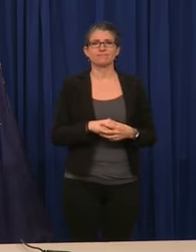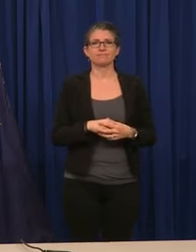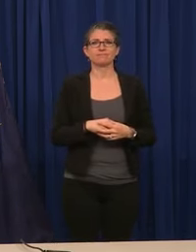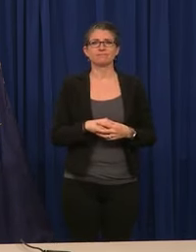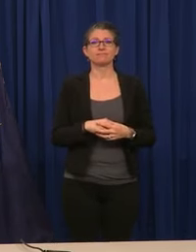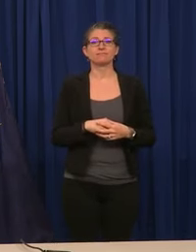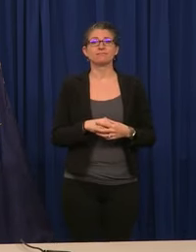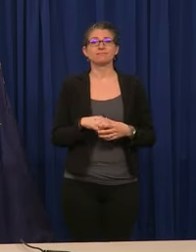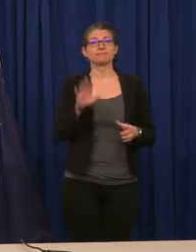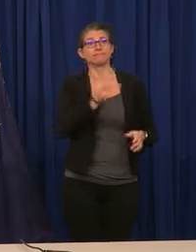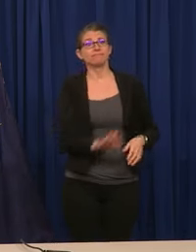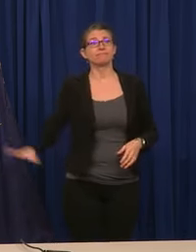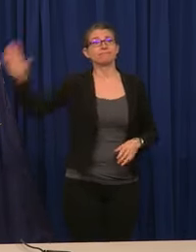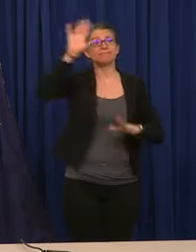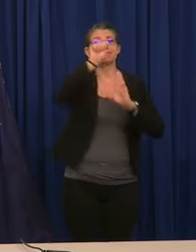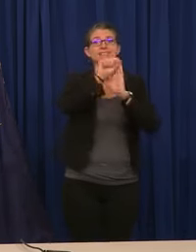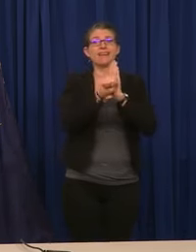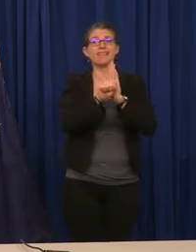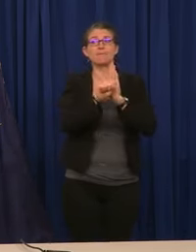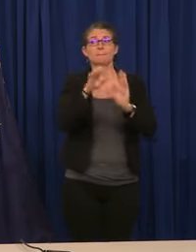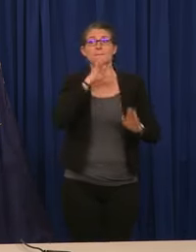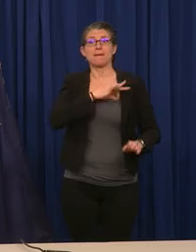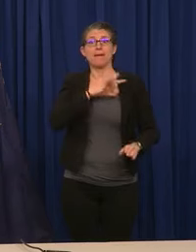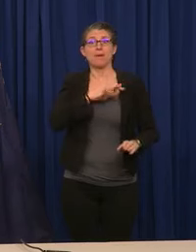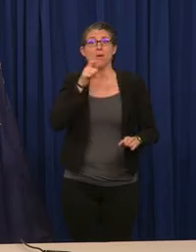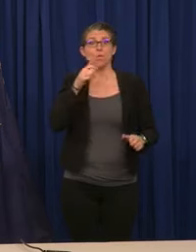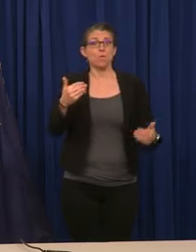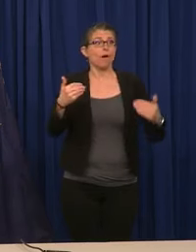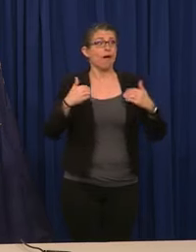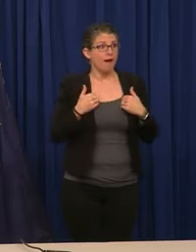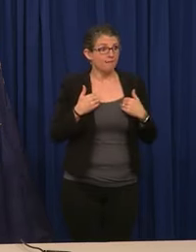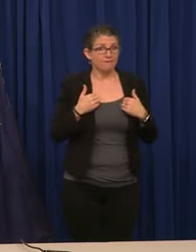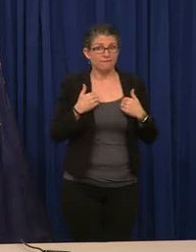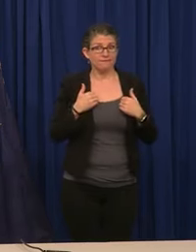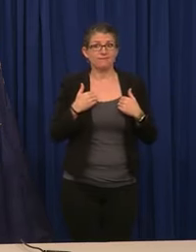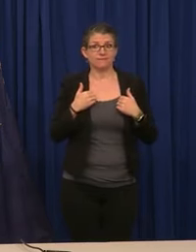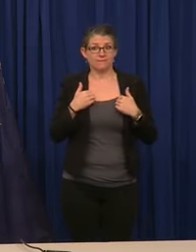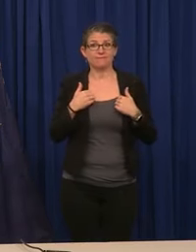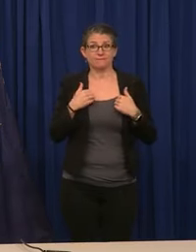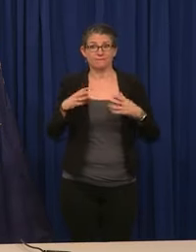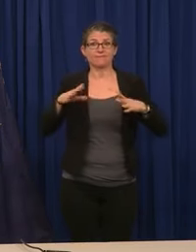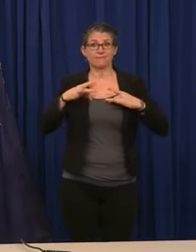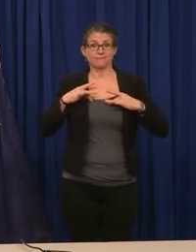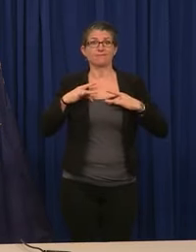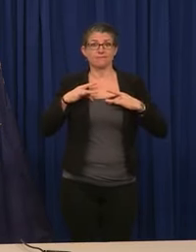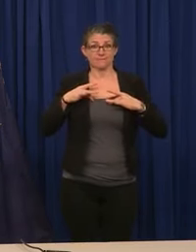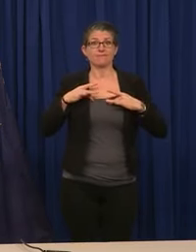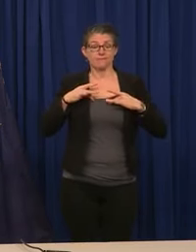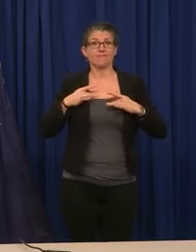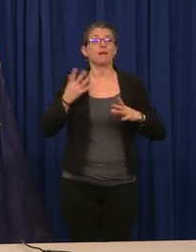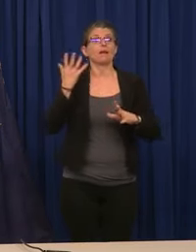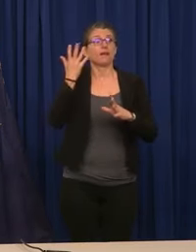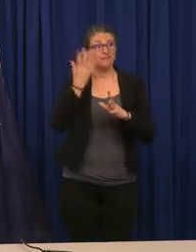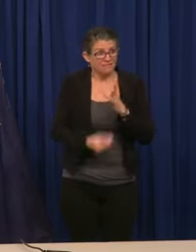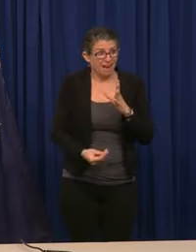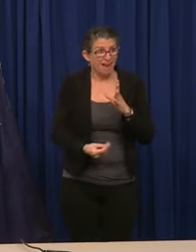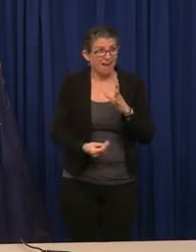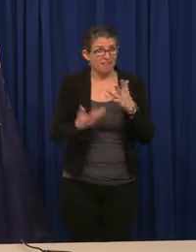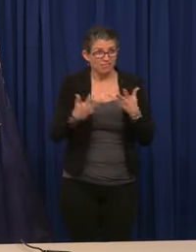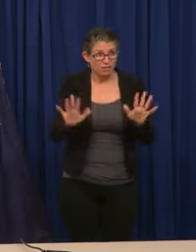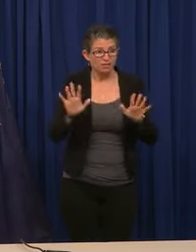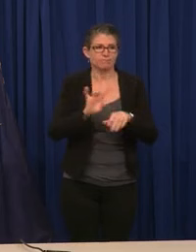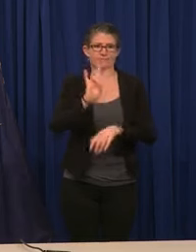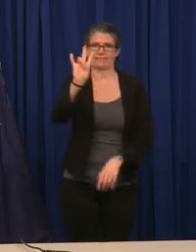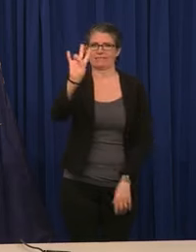7. As always, the thoughts of the staff at the Maine CDC are with